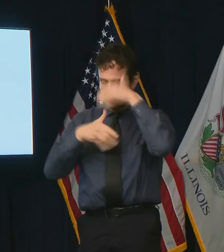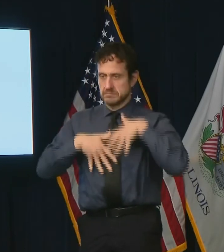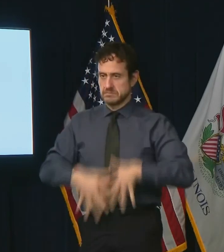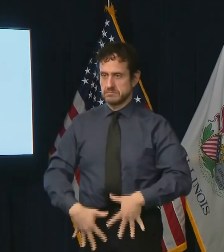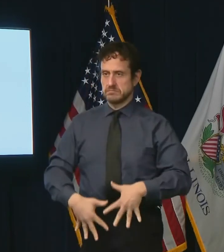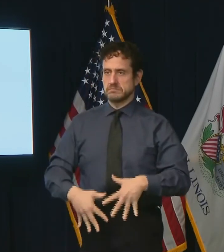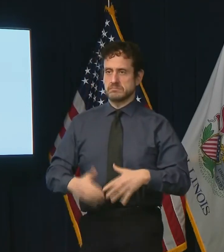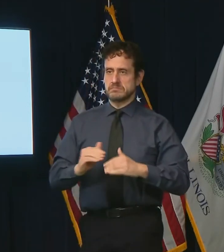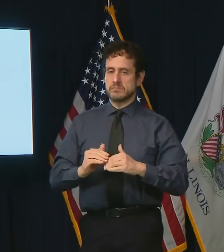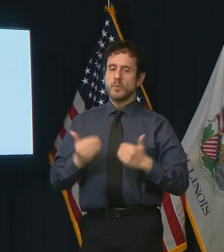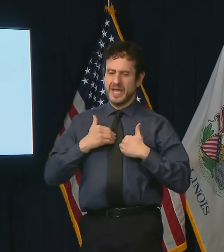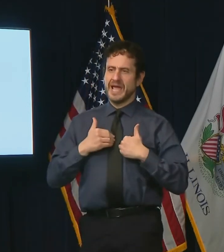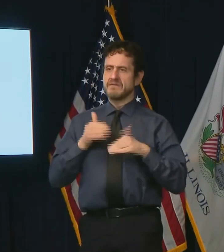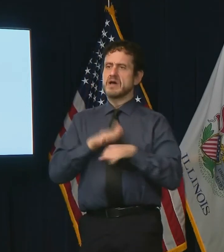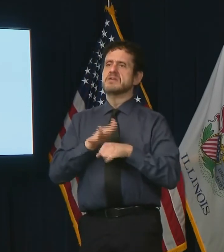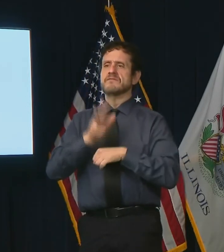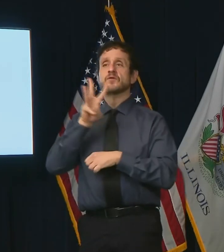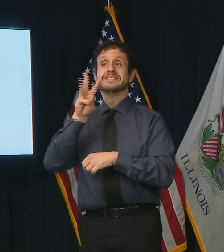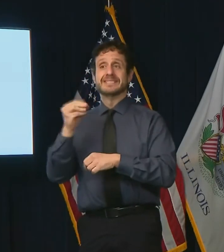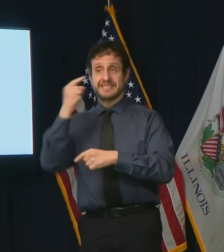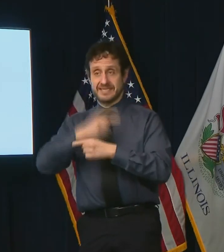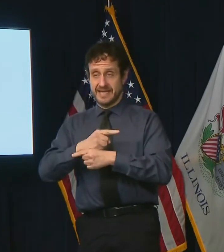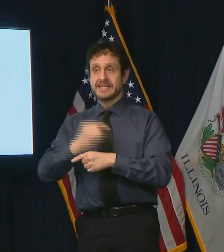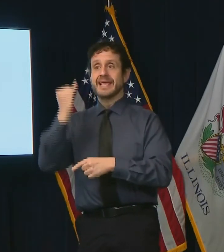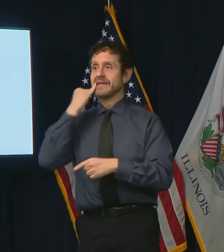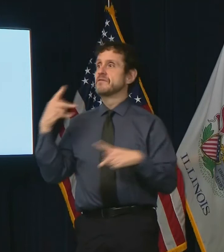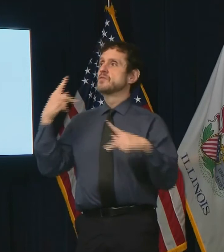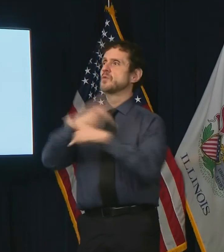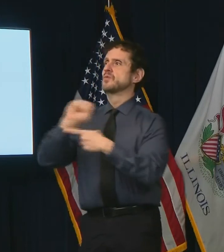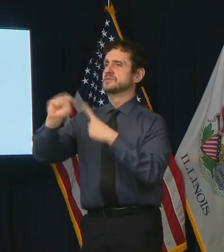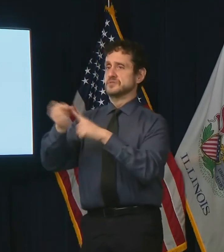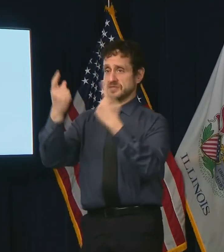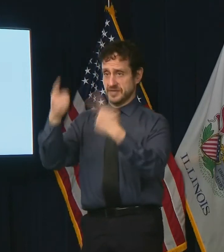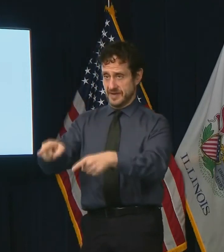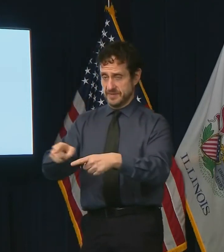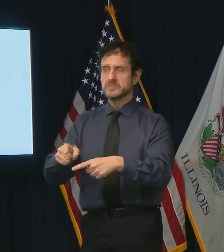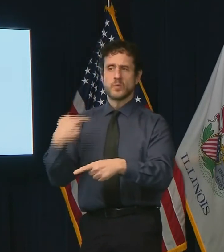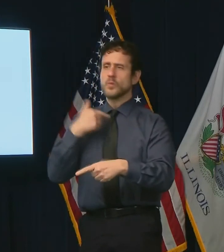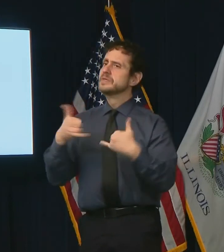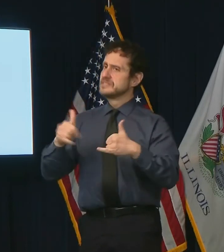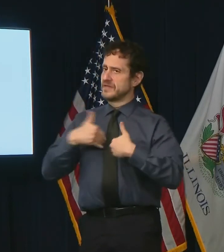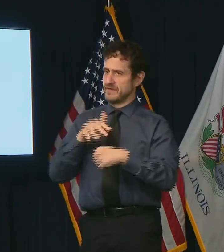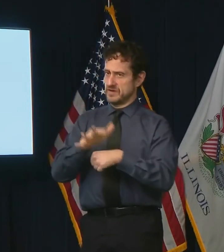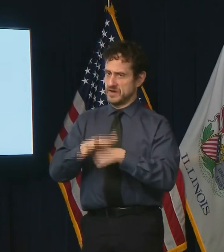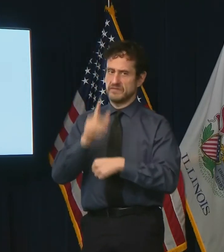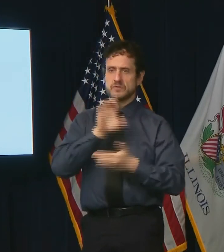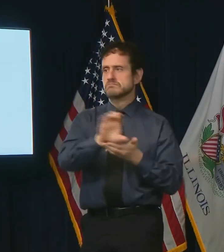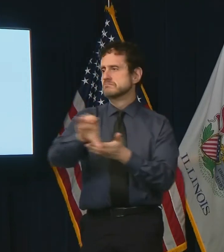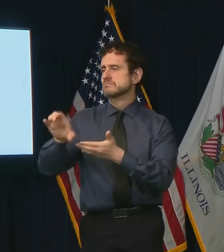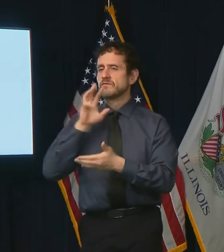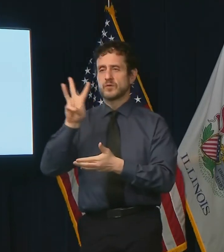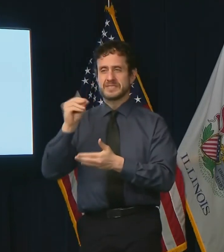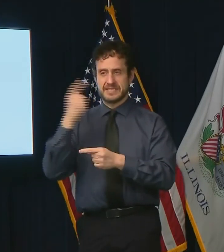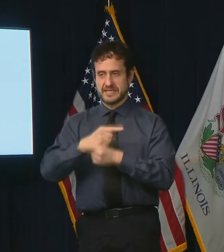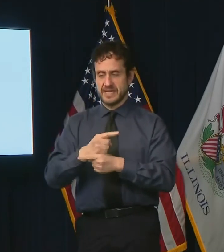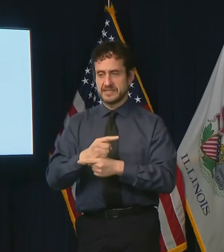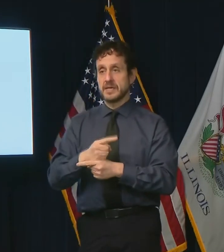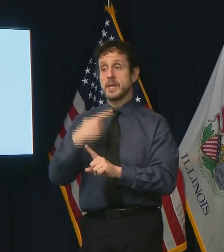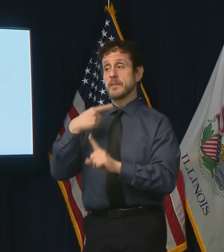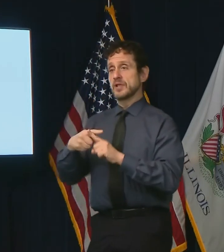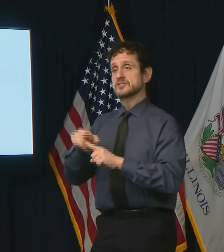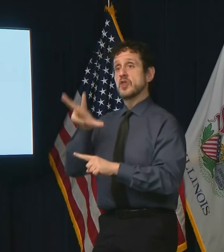of, and that's, assuming a kind of worst-case scenario. So, and then there's a 30-day supply that's